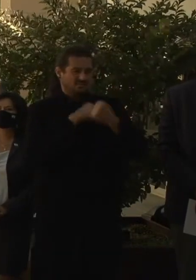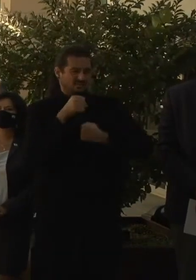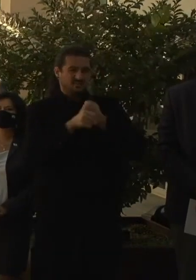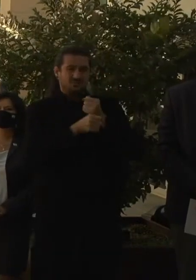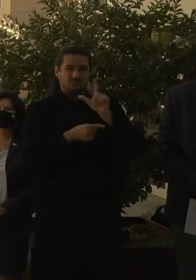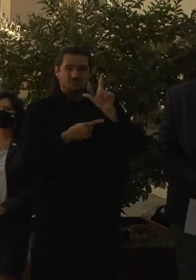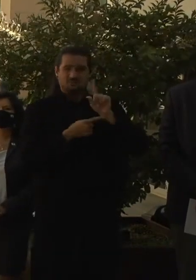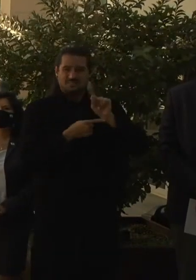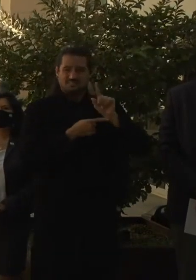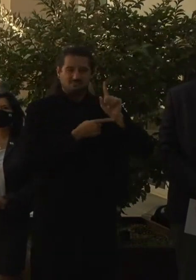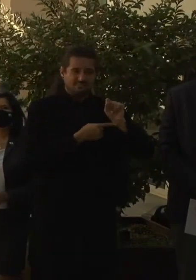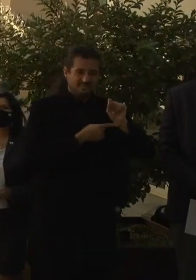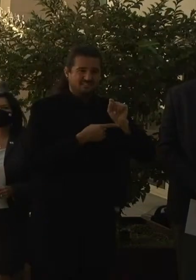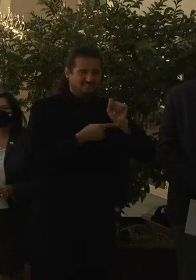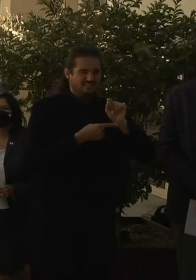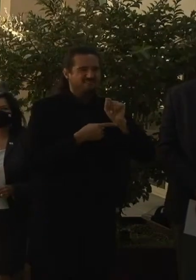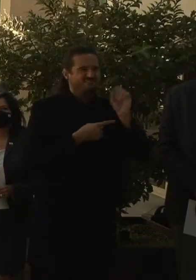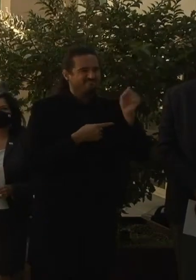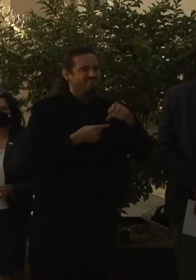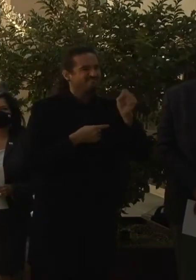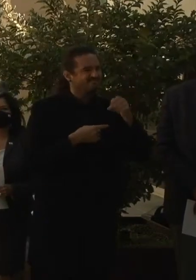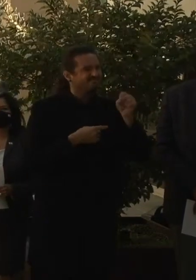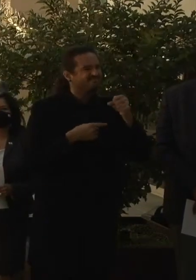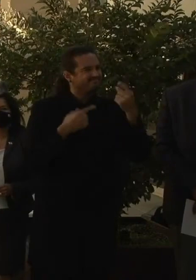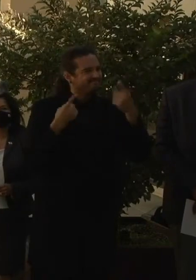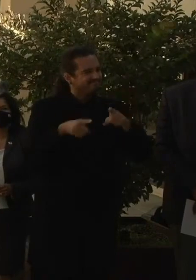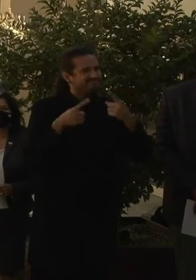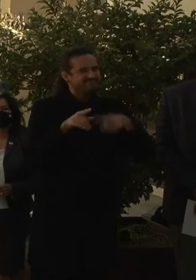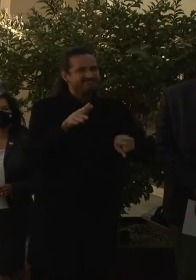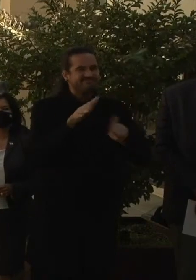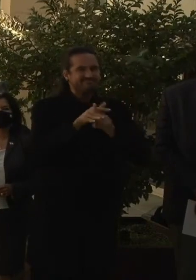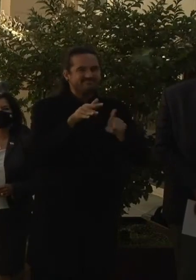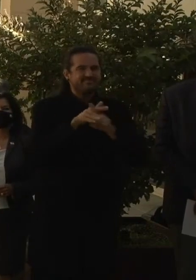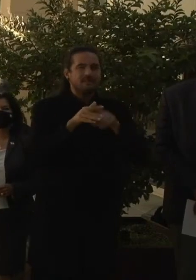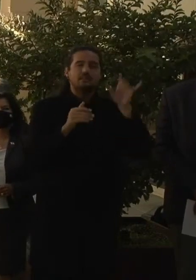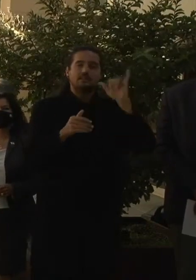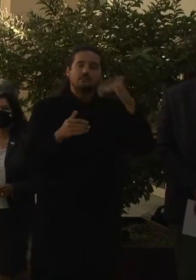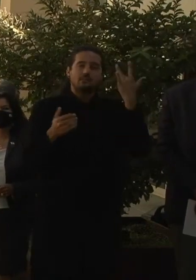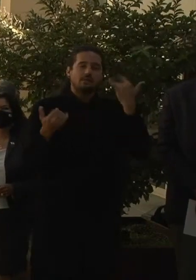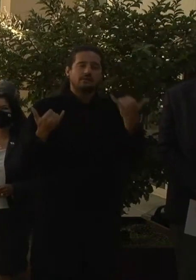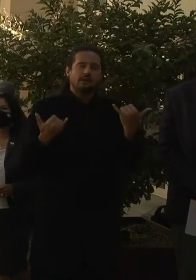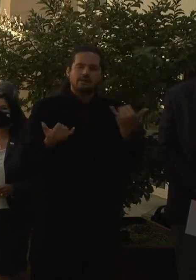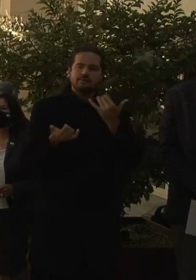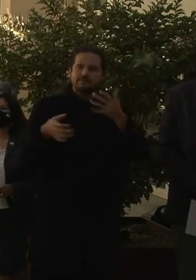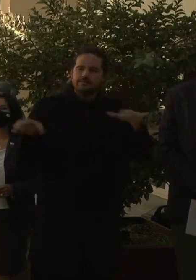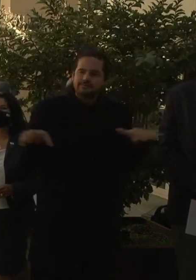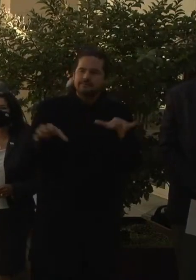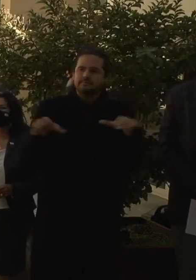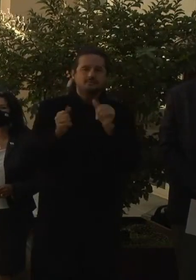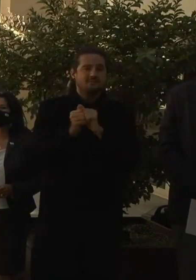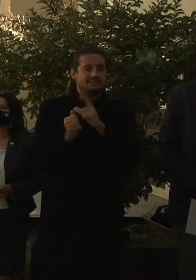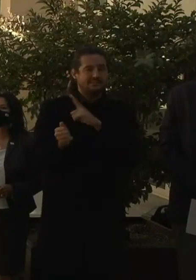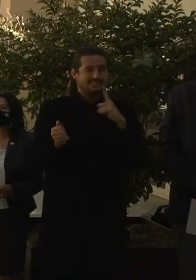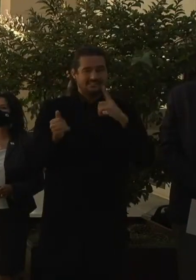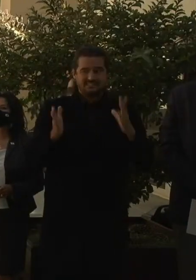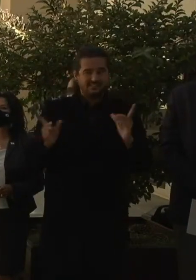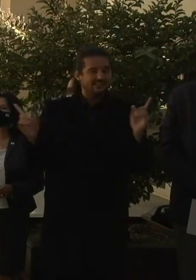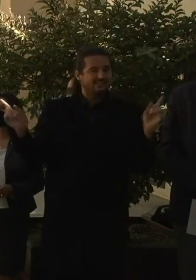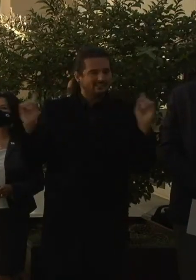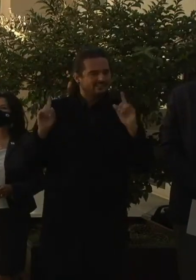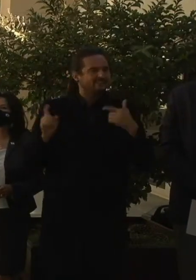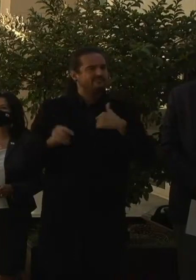occur. That's why, working with the legislature, I was very proud to support an